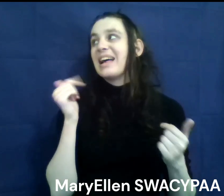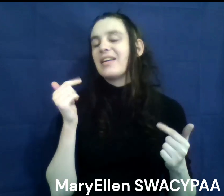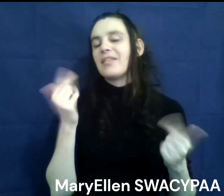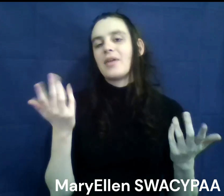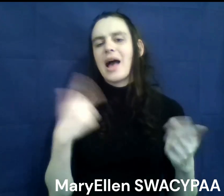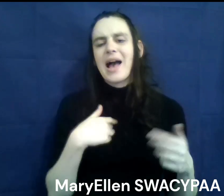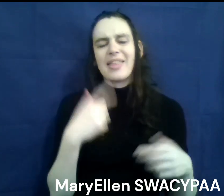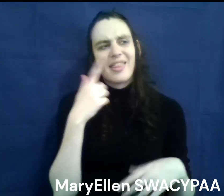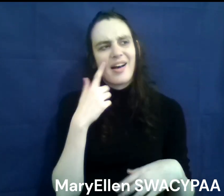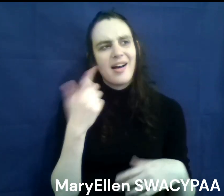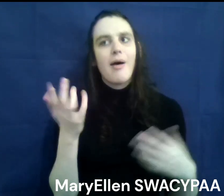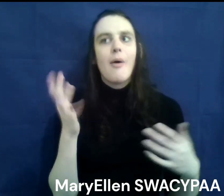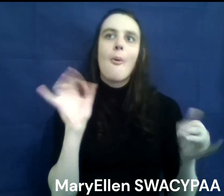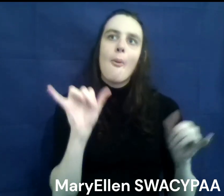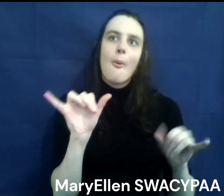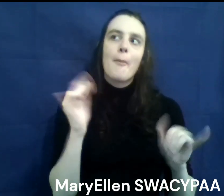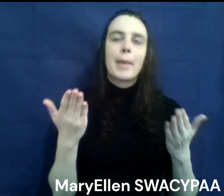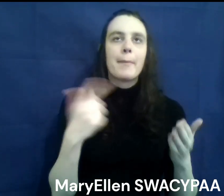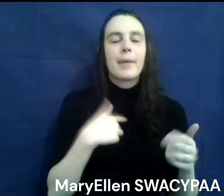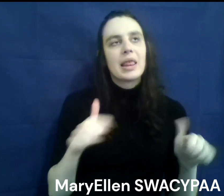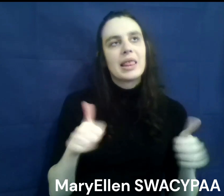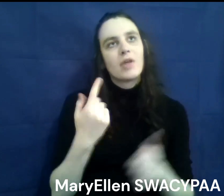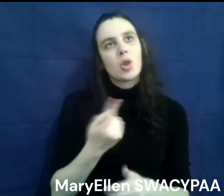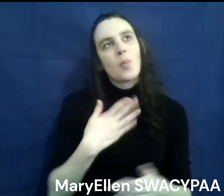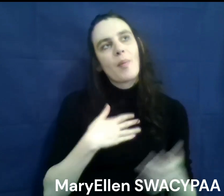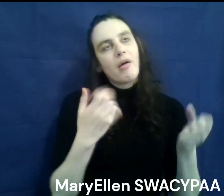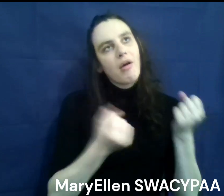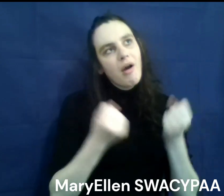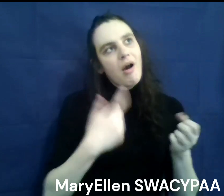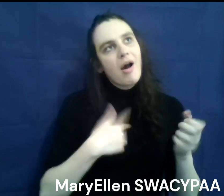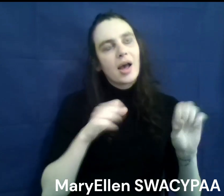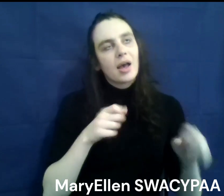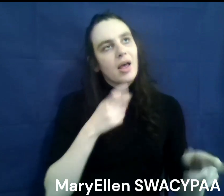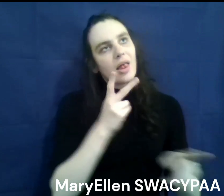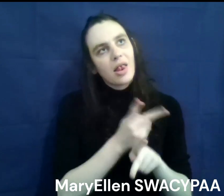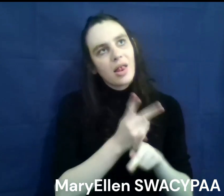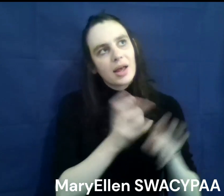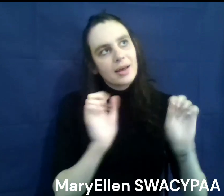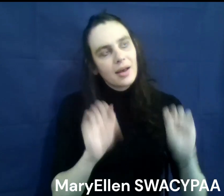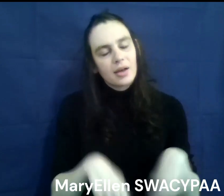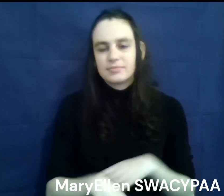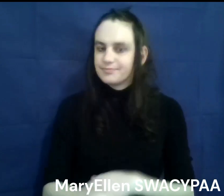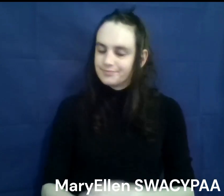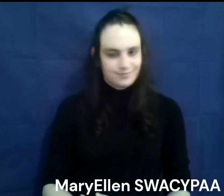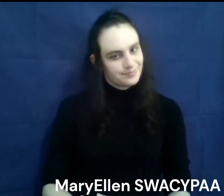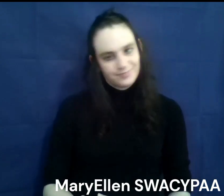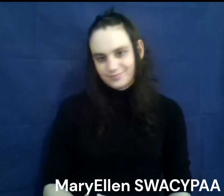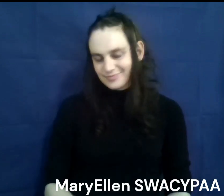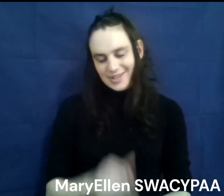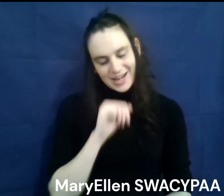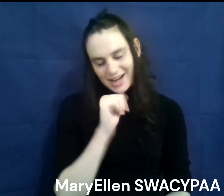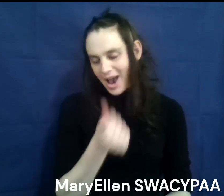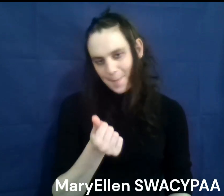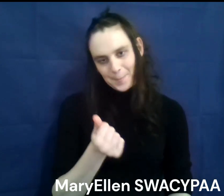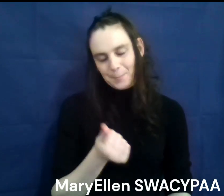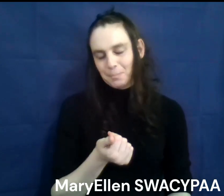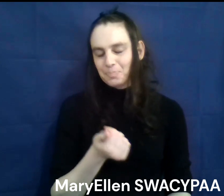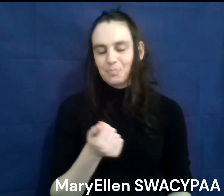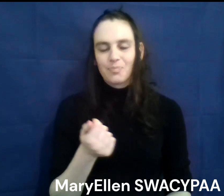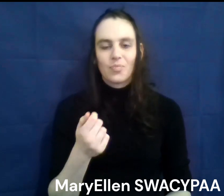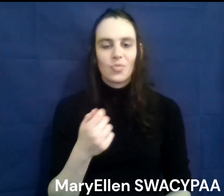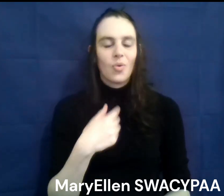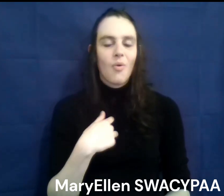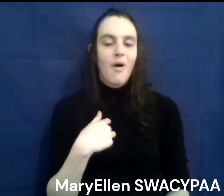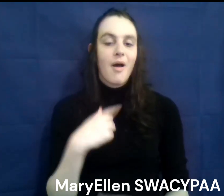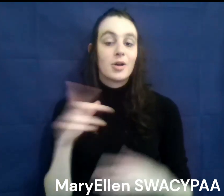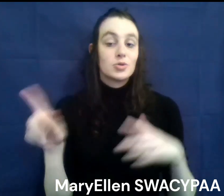my car and I can handle this. And I wasn't handling any of it. But came into AA and I found this